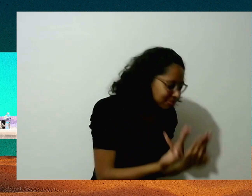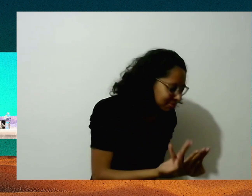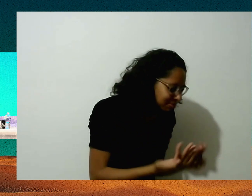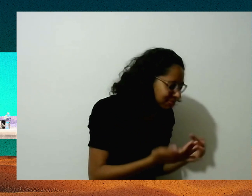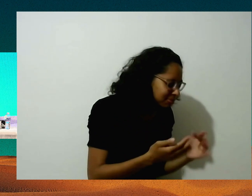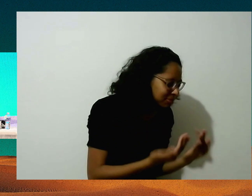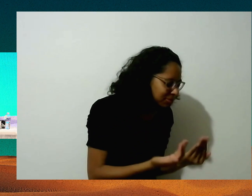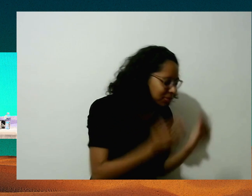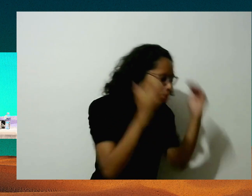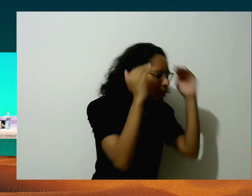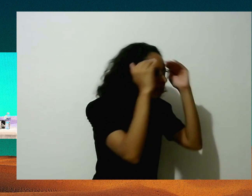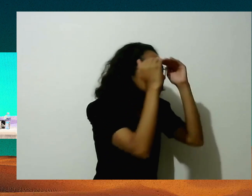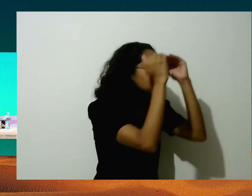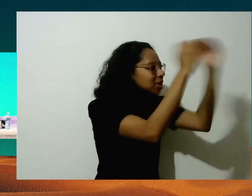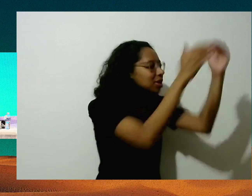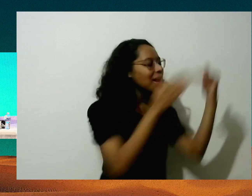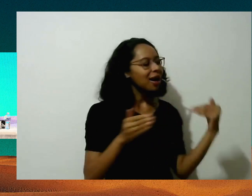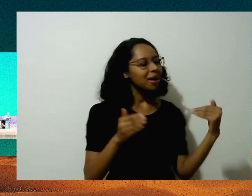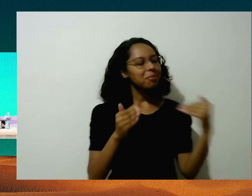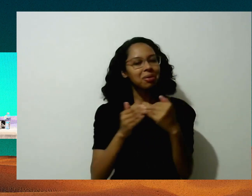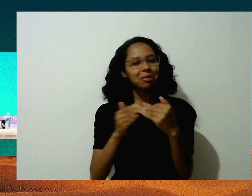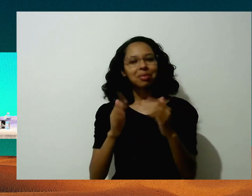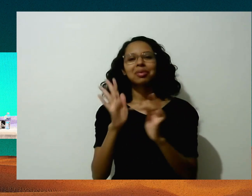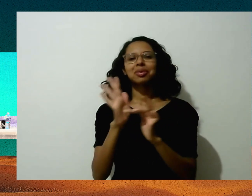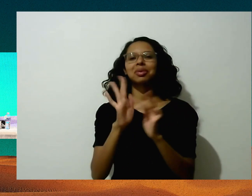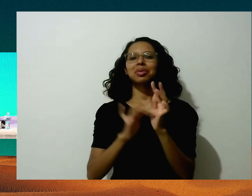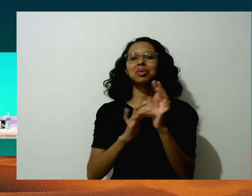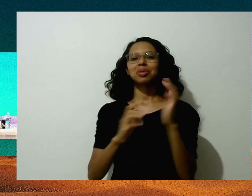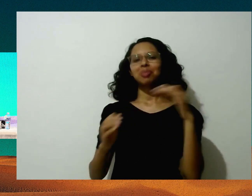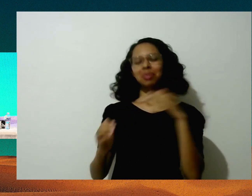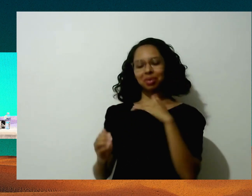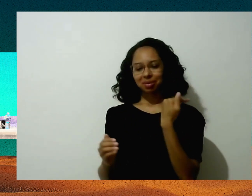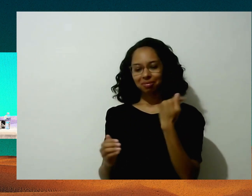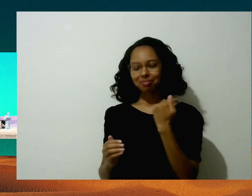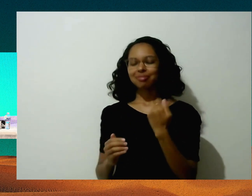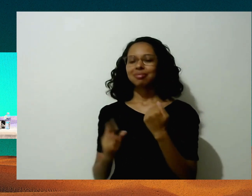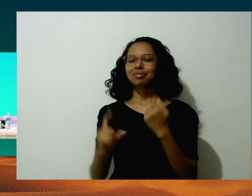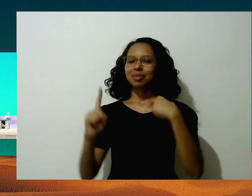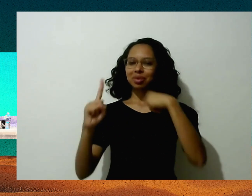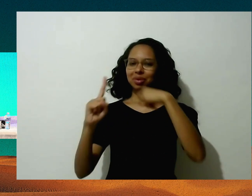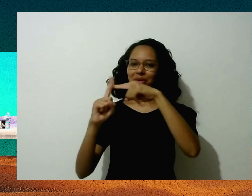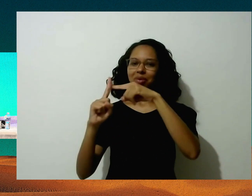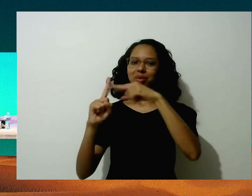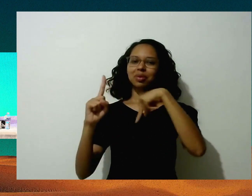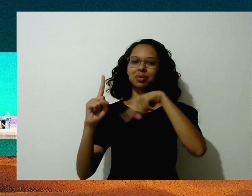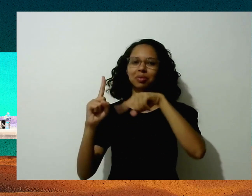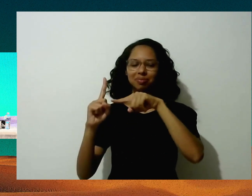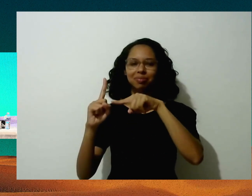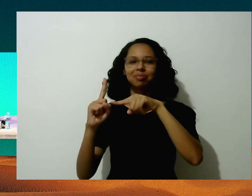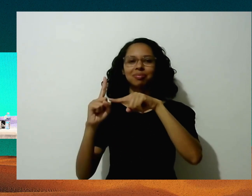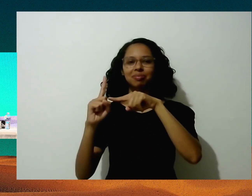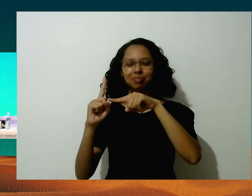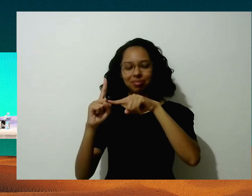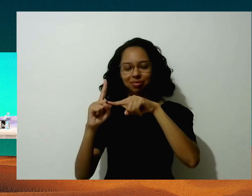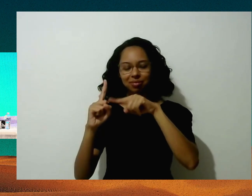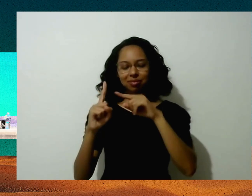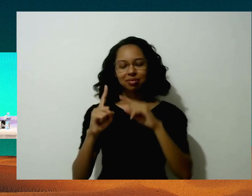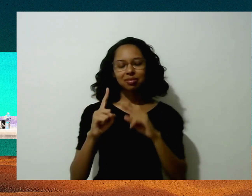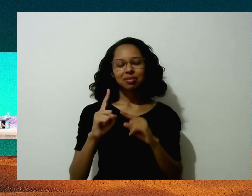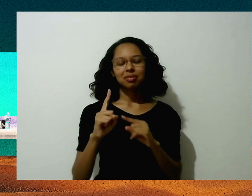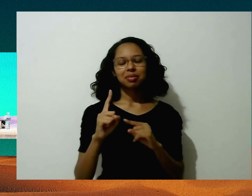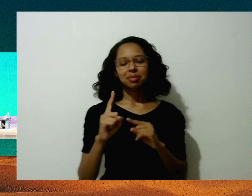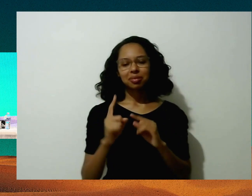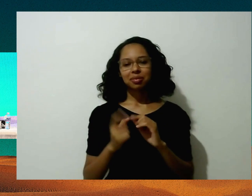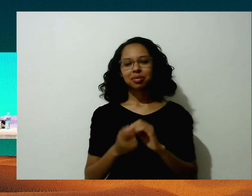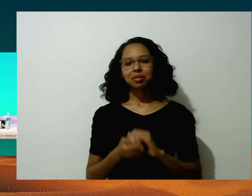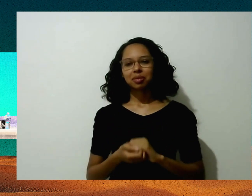the opposite, he humbled himself and was obedient to the point of E death. morte de cruz, a pior morte. And the death